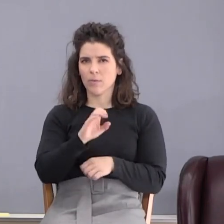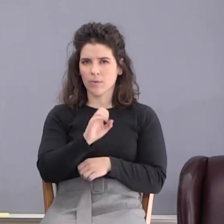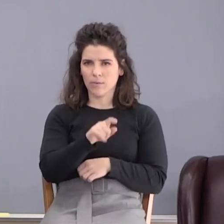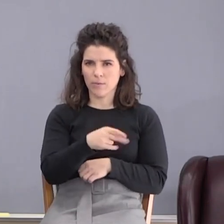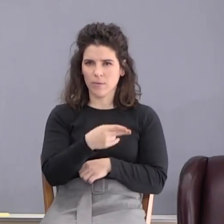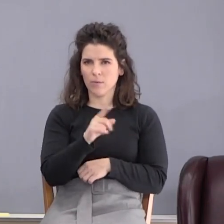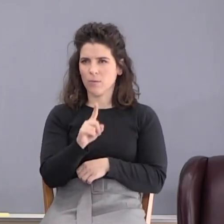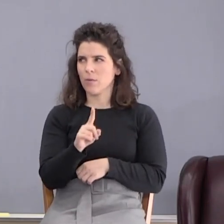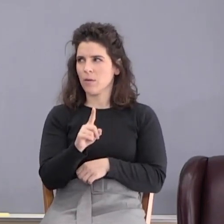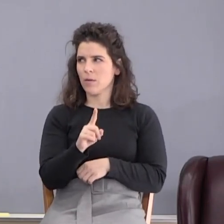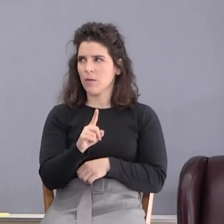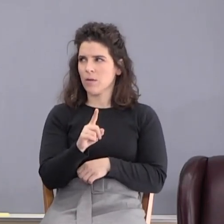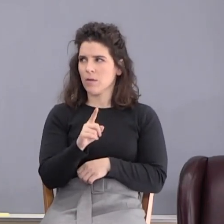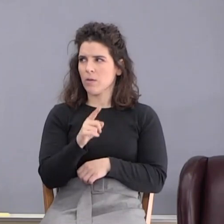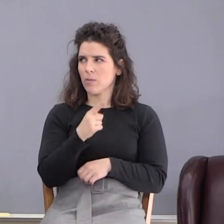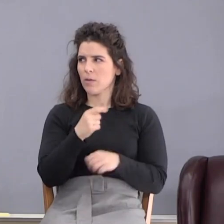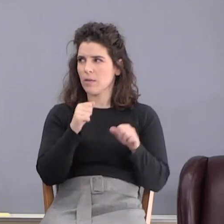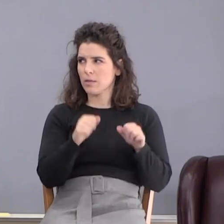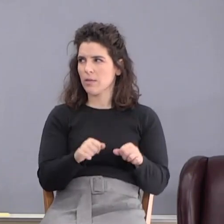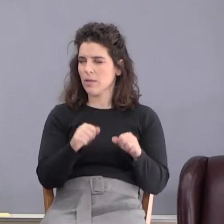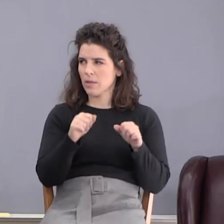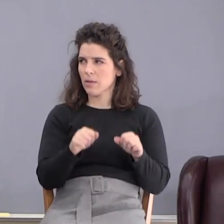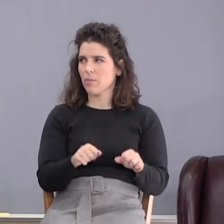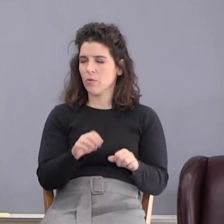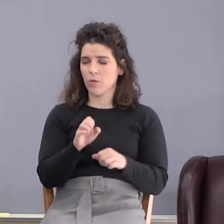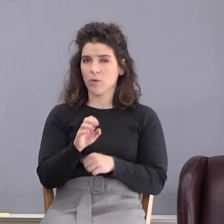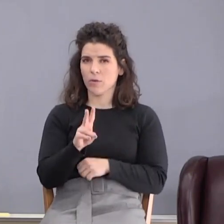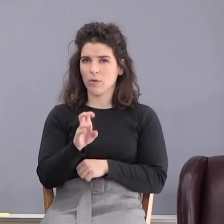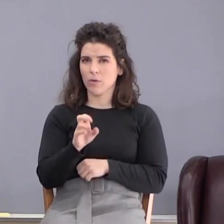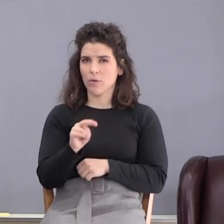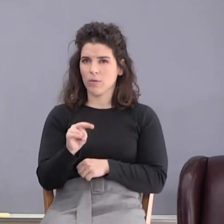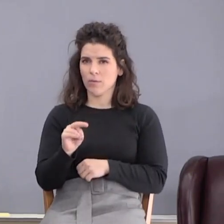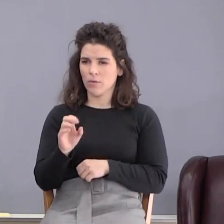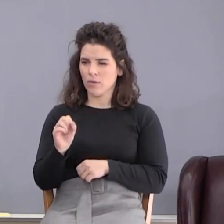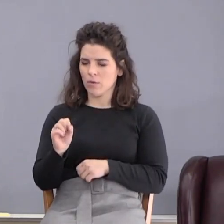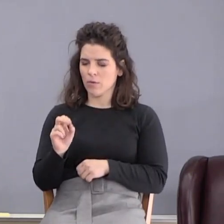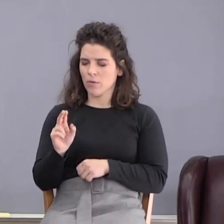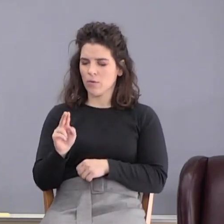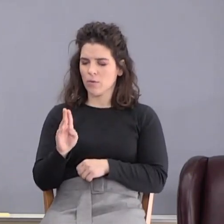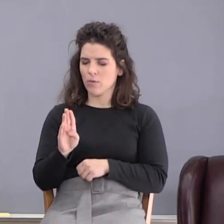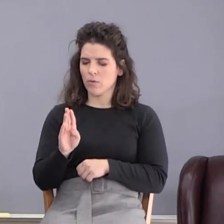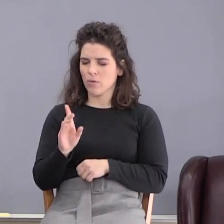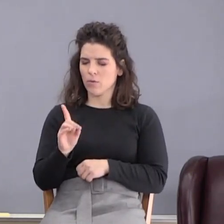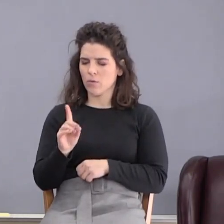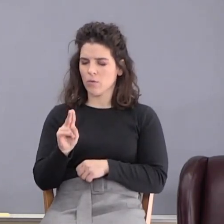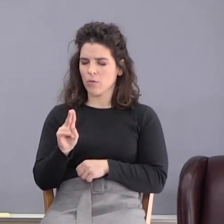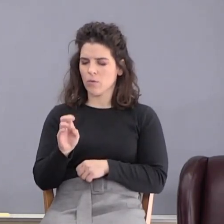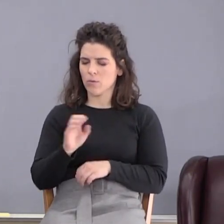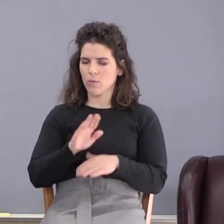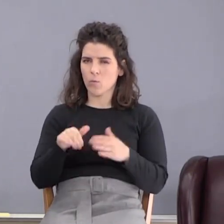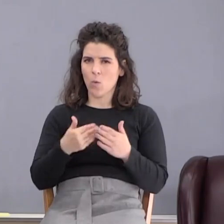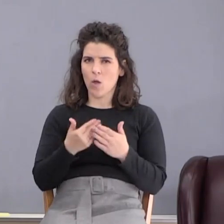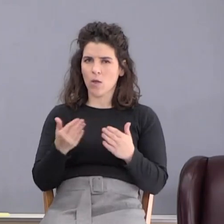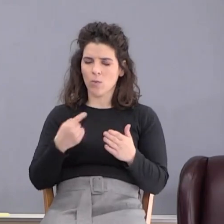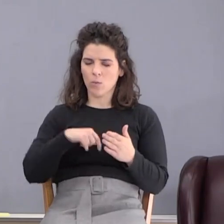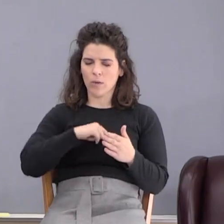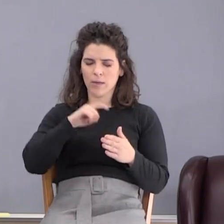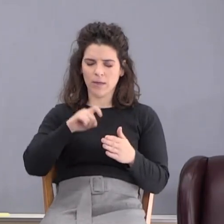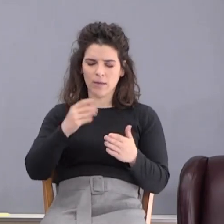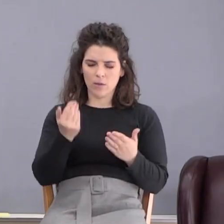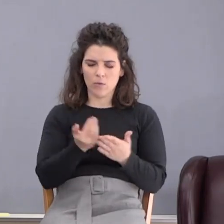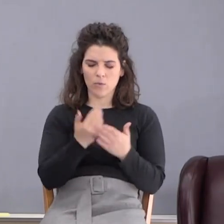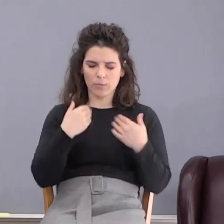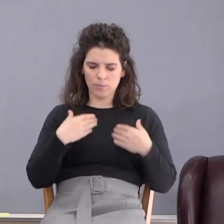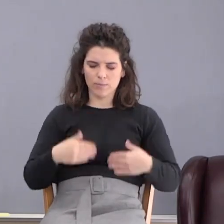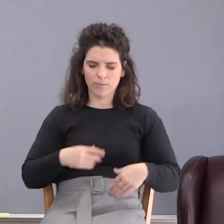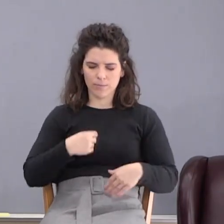chapter 1, whereby he is able even to subdue all things. We need a new body